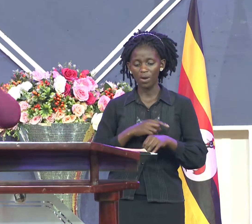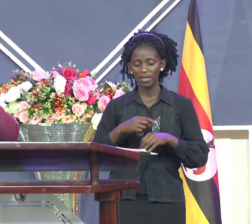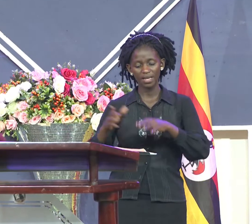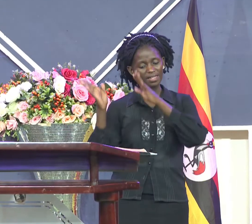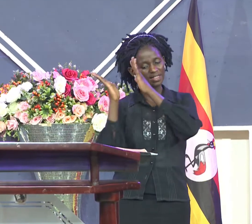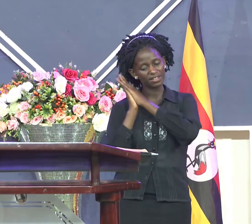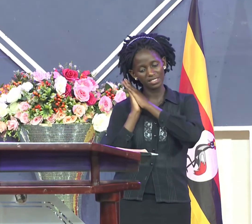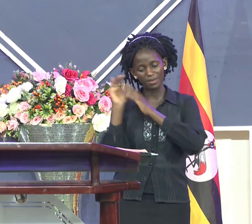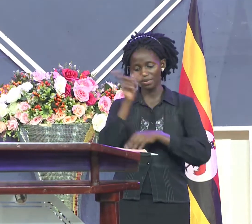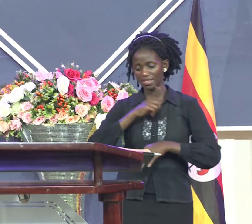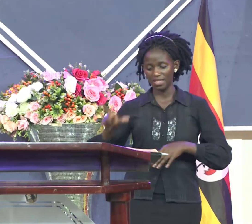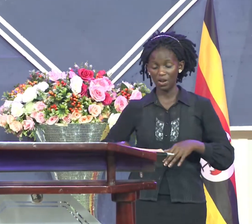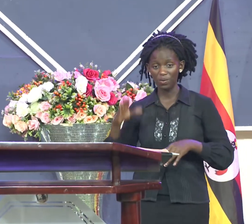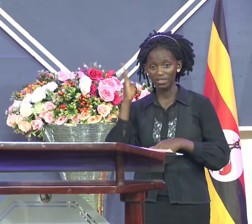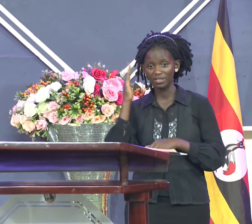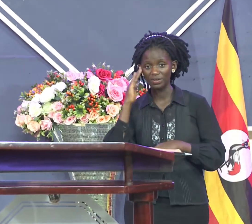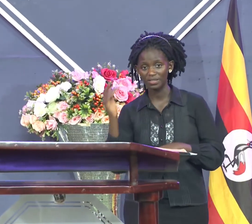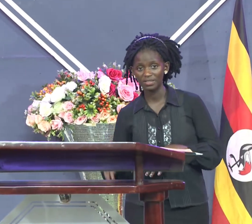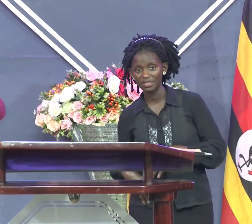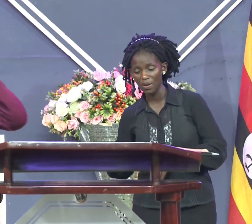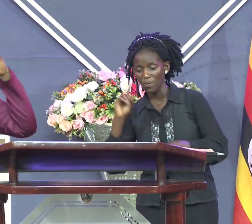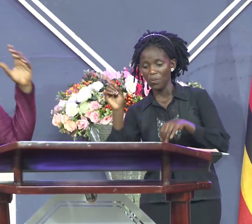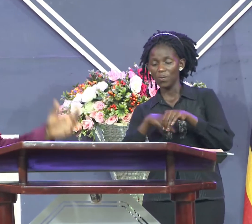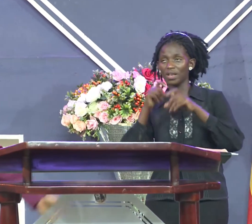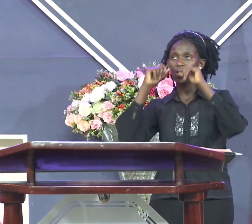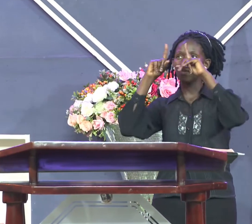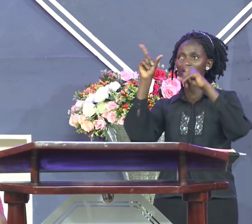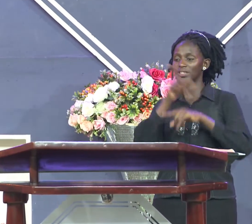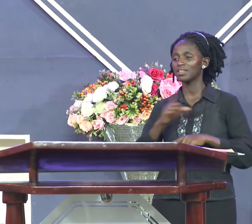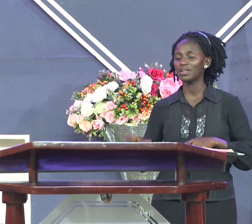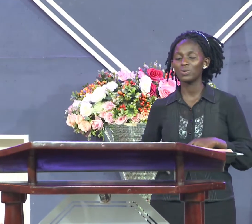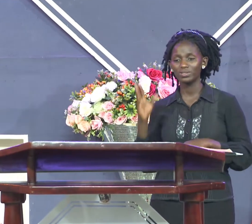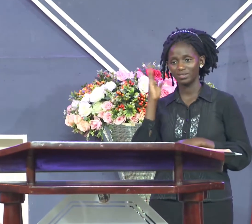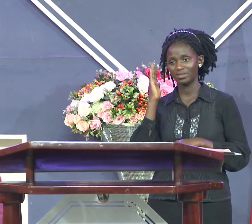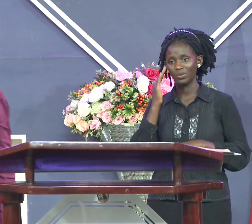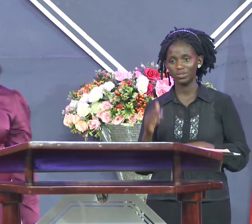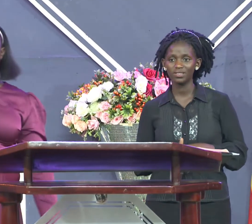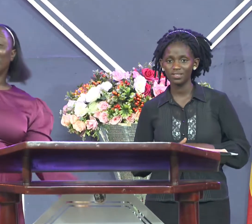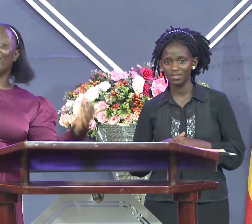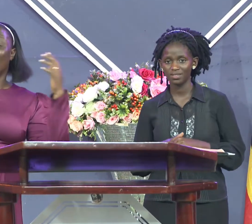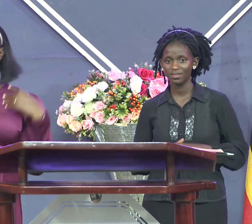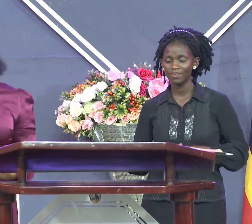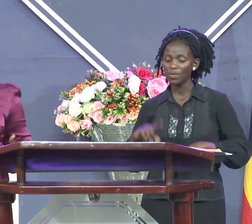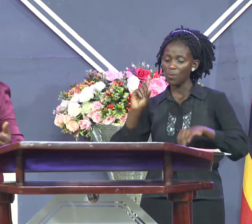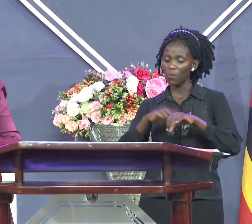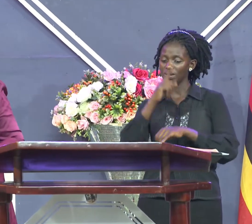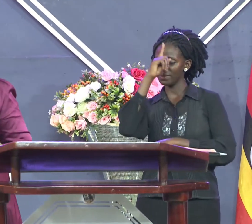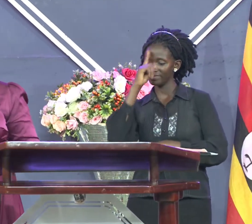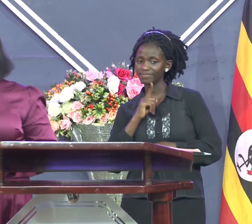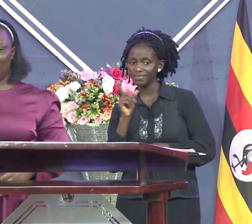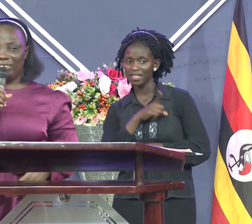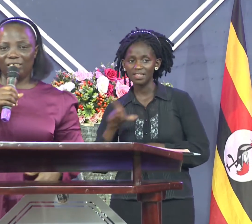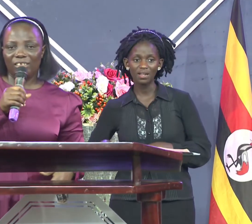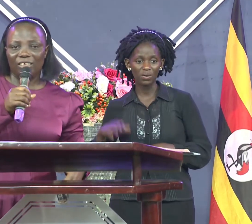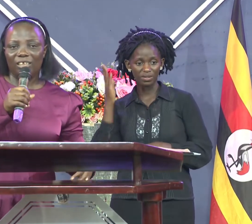139. That when I sleep, he gets to know. Even when I raise up, he knows.